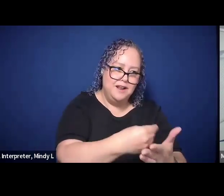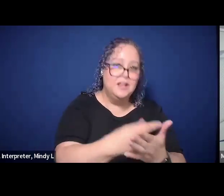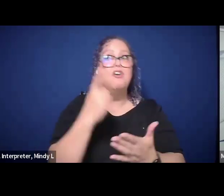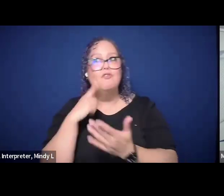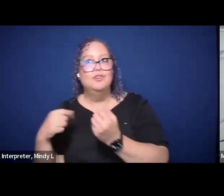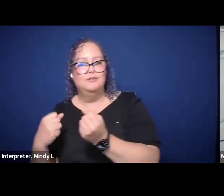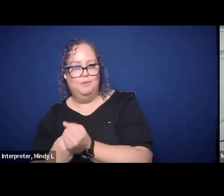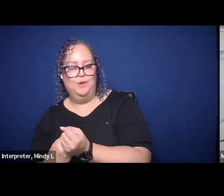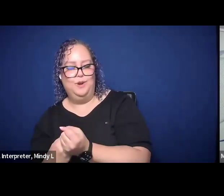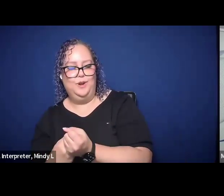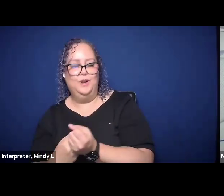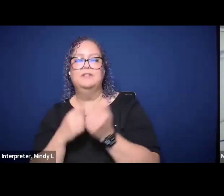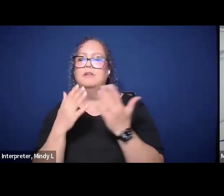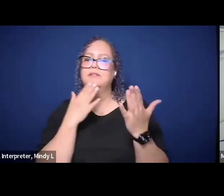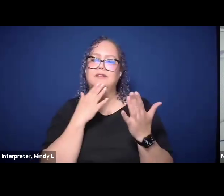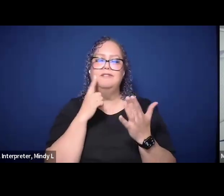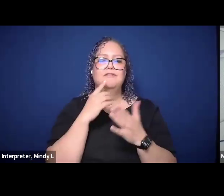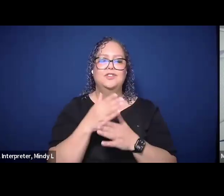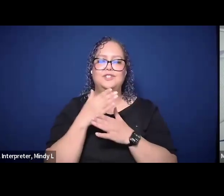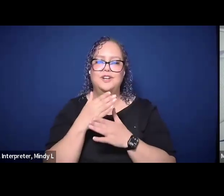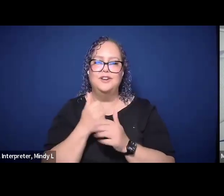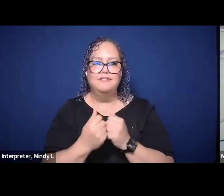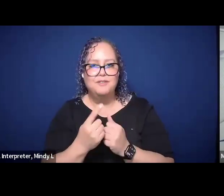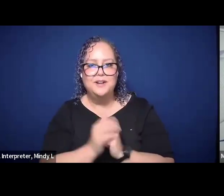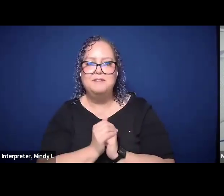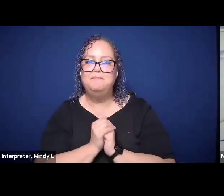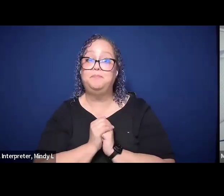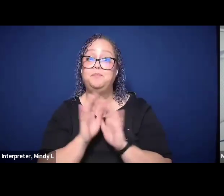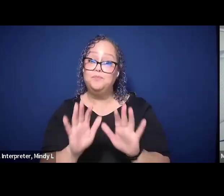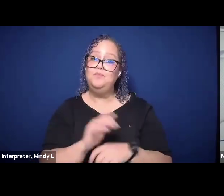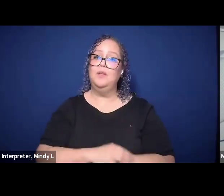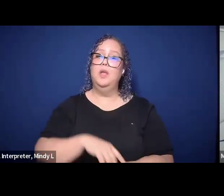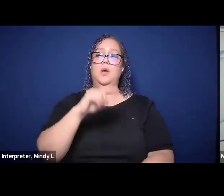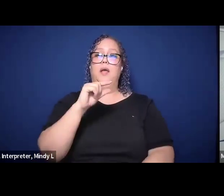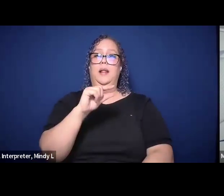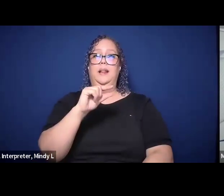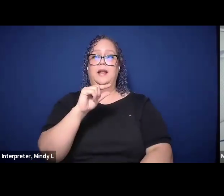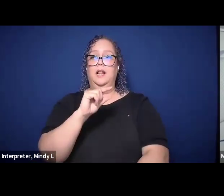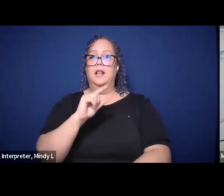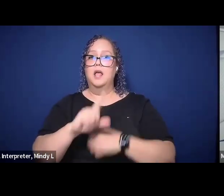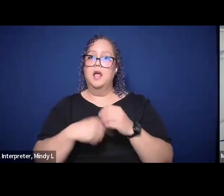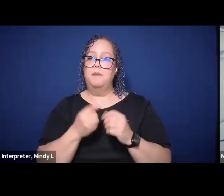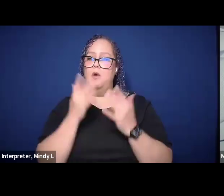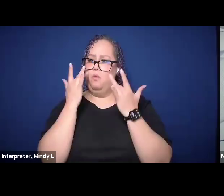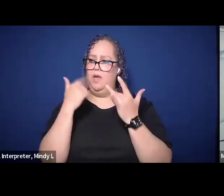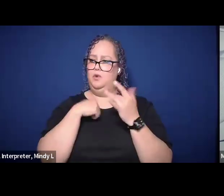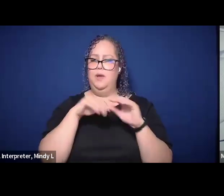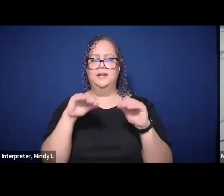All right. Thank you everyone for sharing. So a little bit about why I teach this